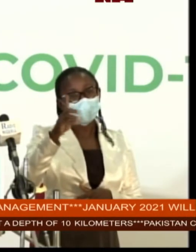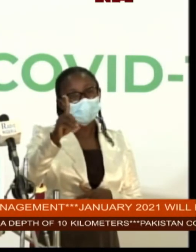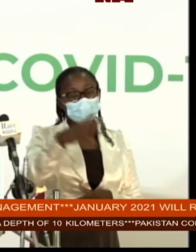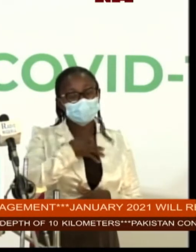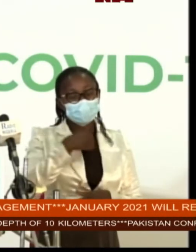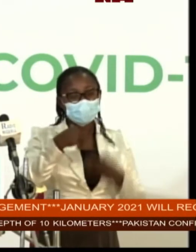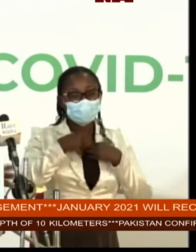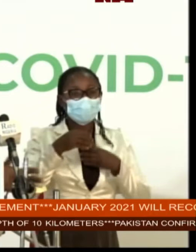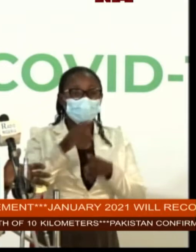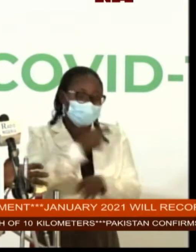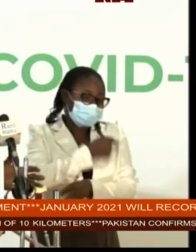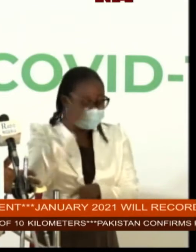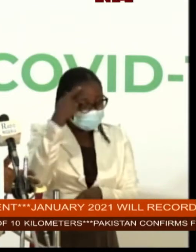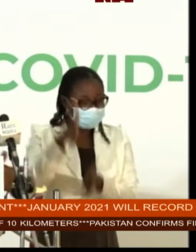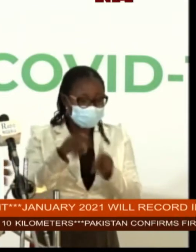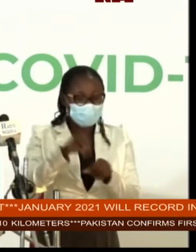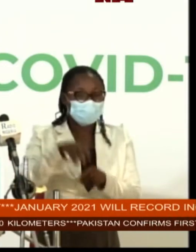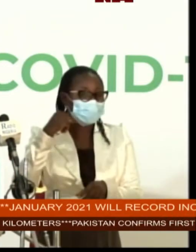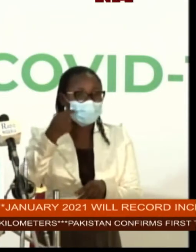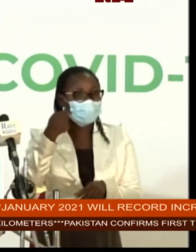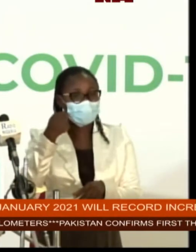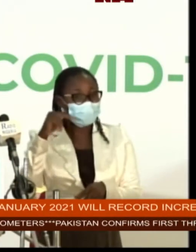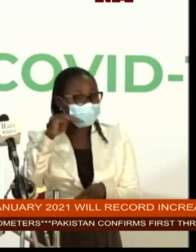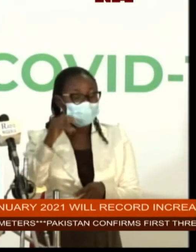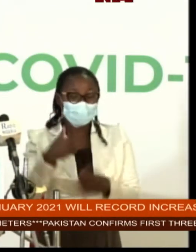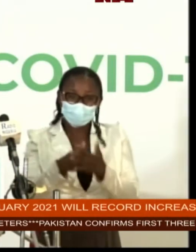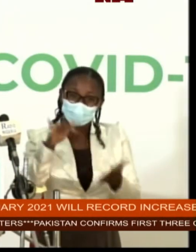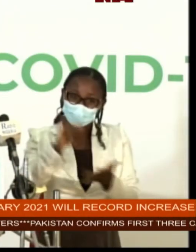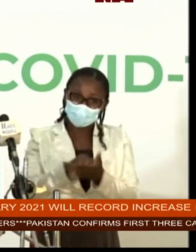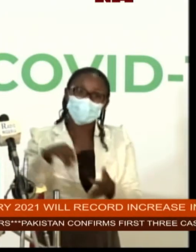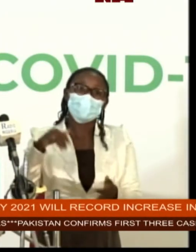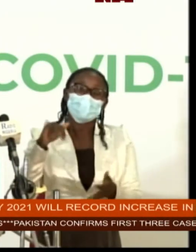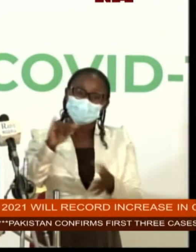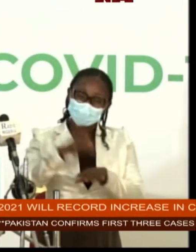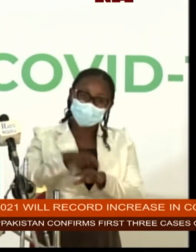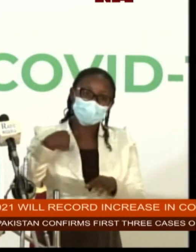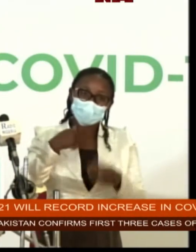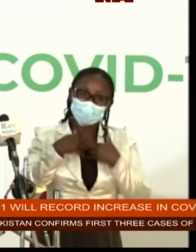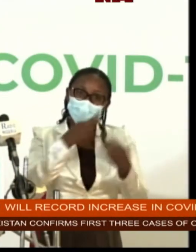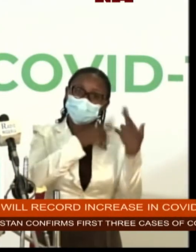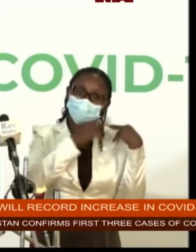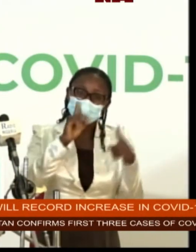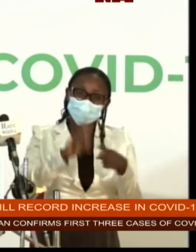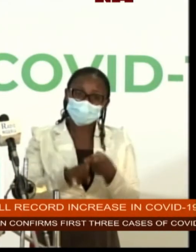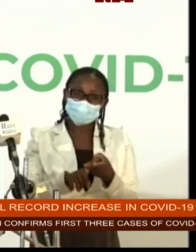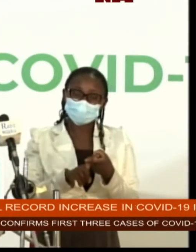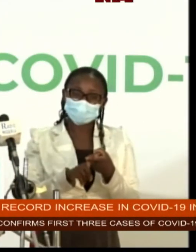Nigeria. Before then, we have a responsibility to